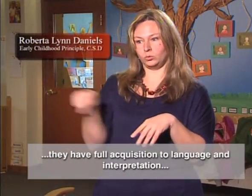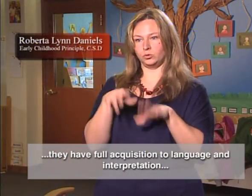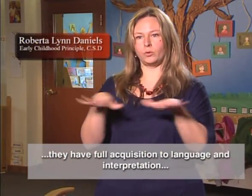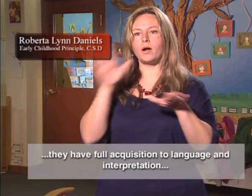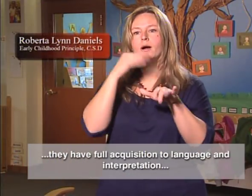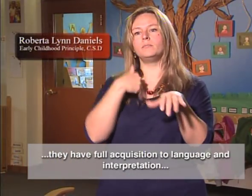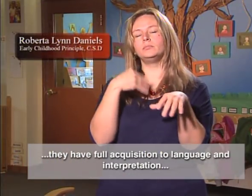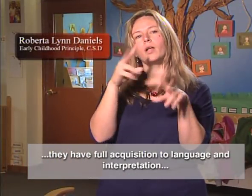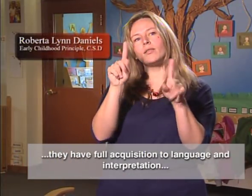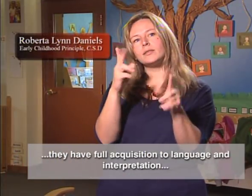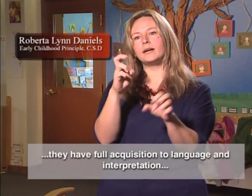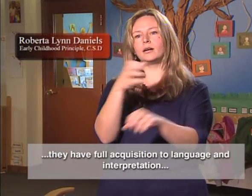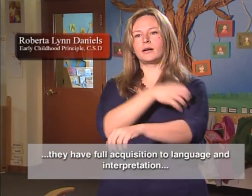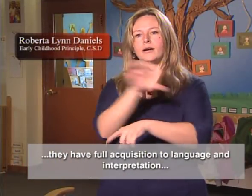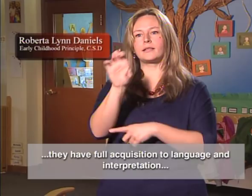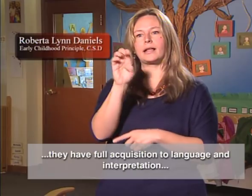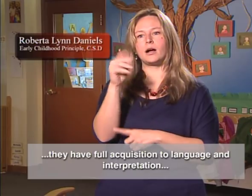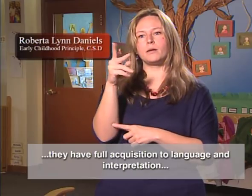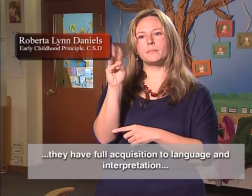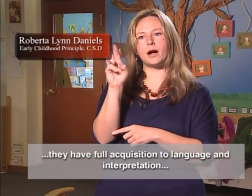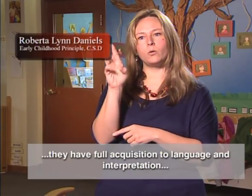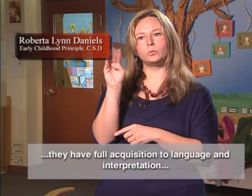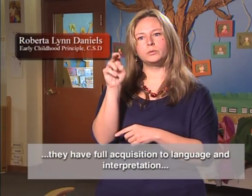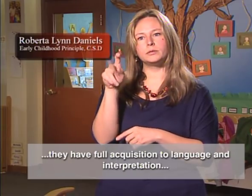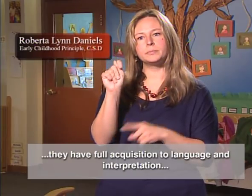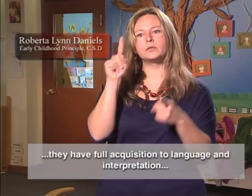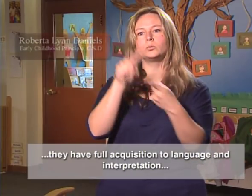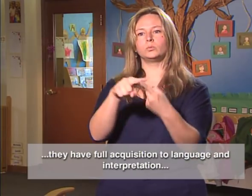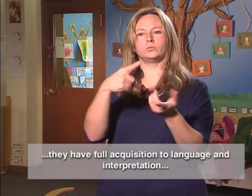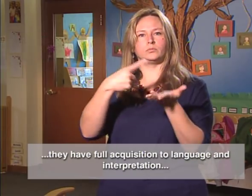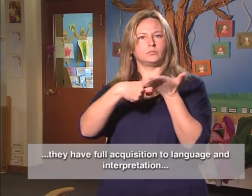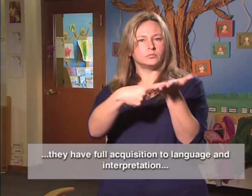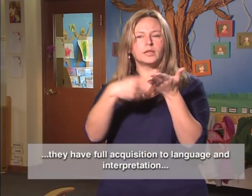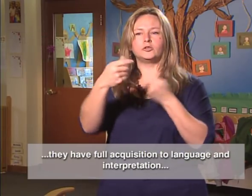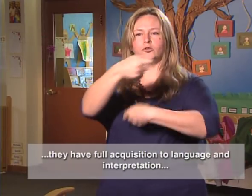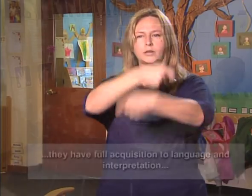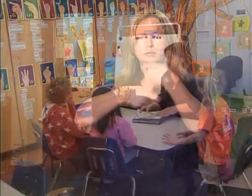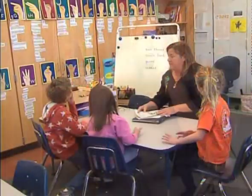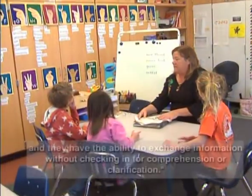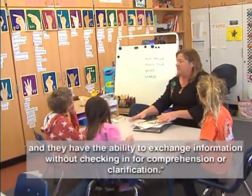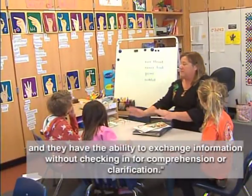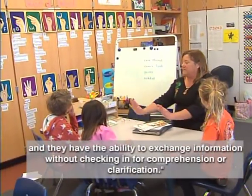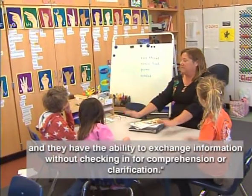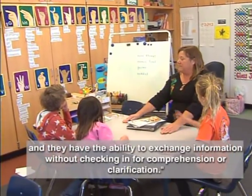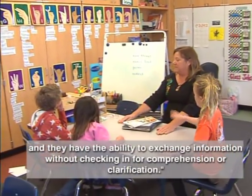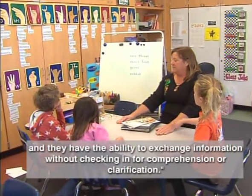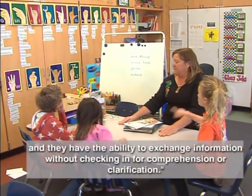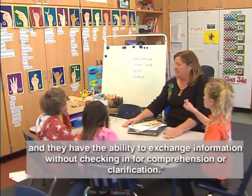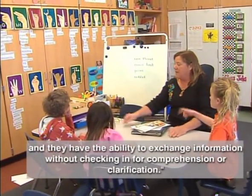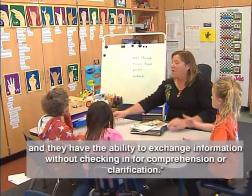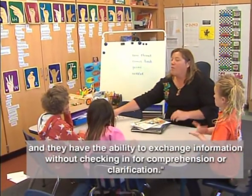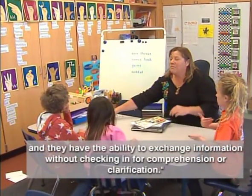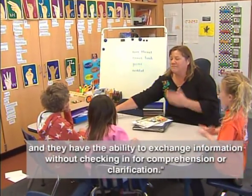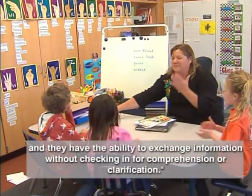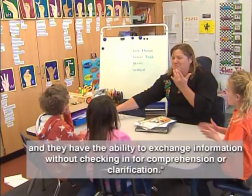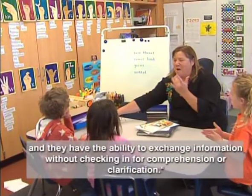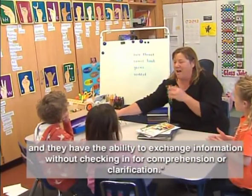to language and interpretation, and they have the ability to